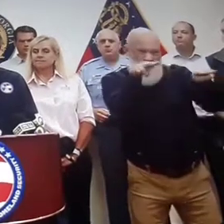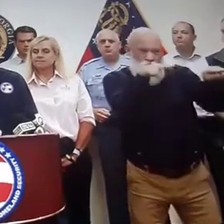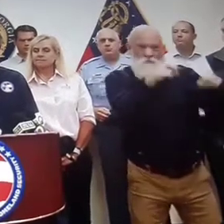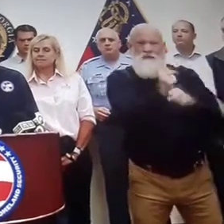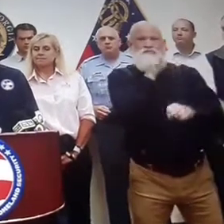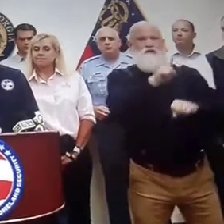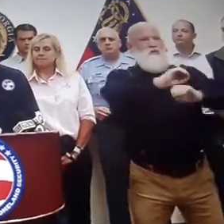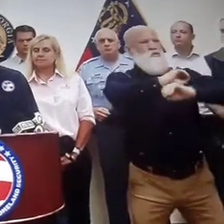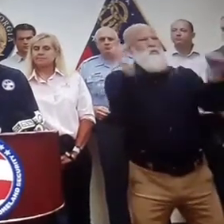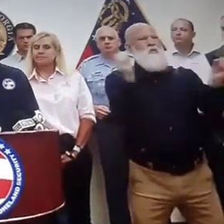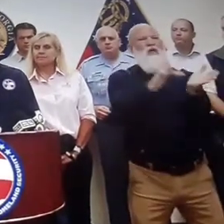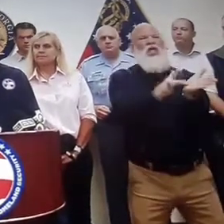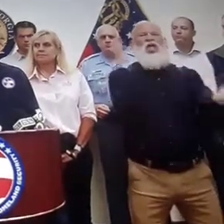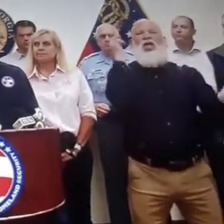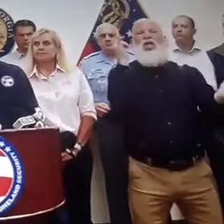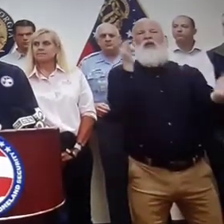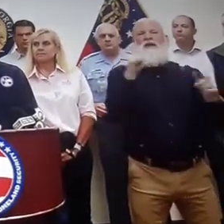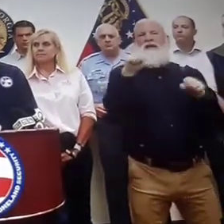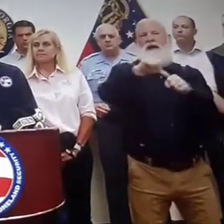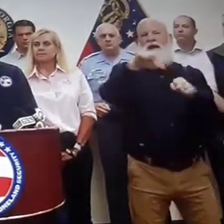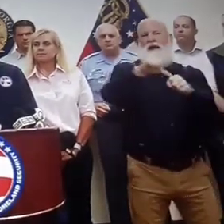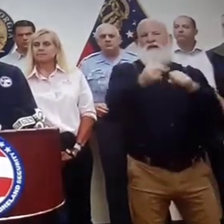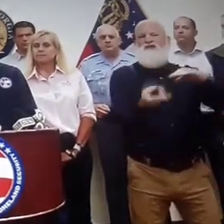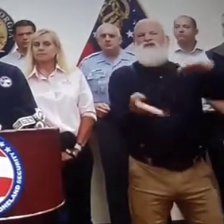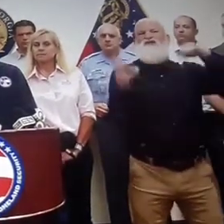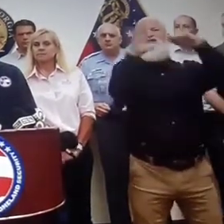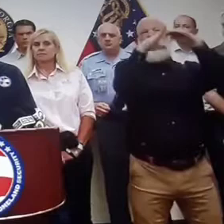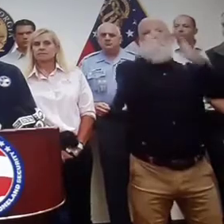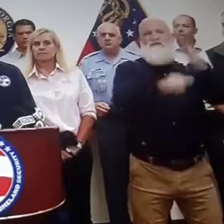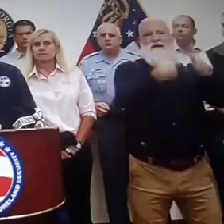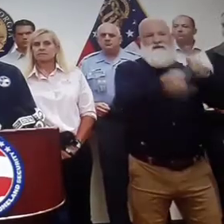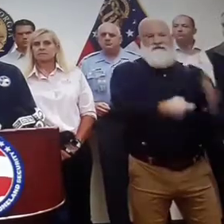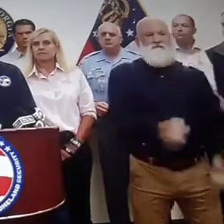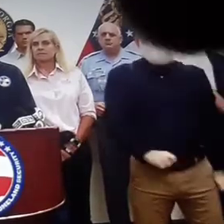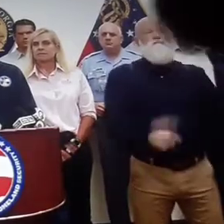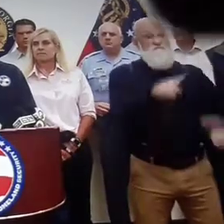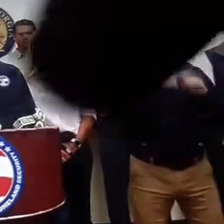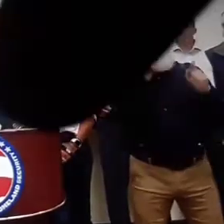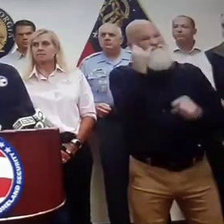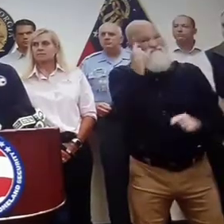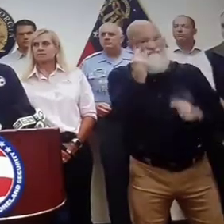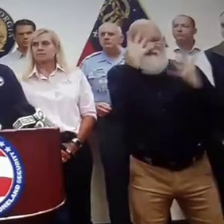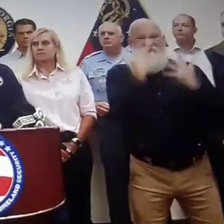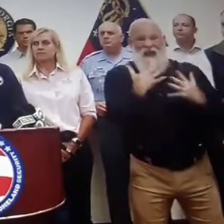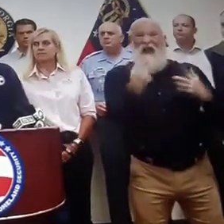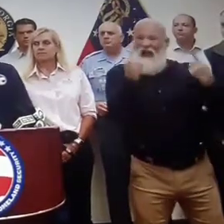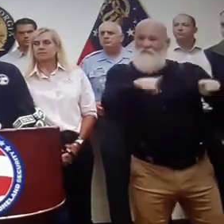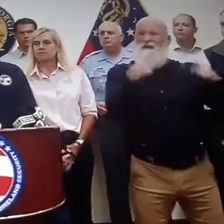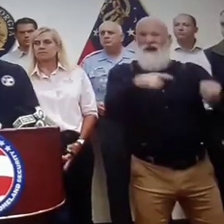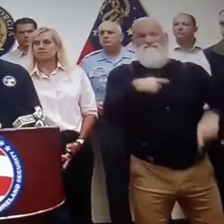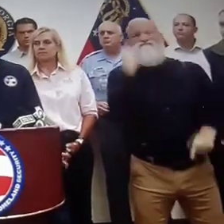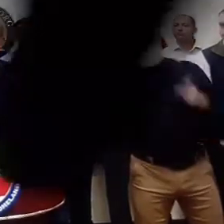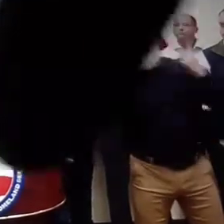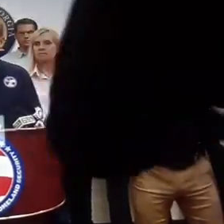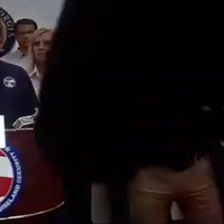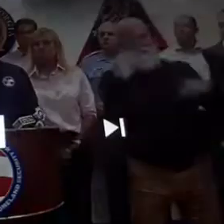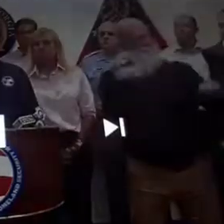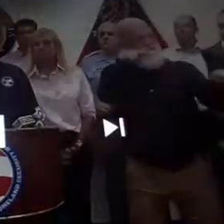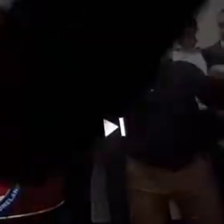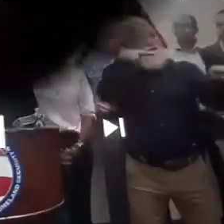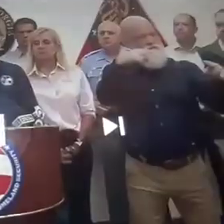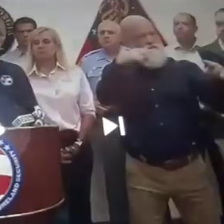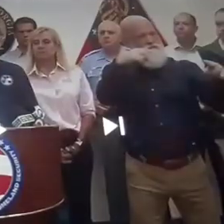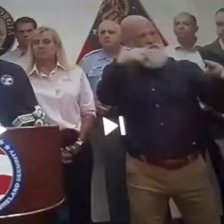through, which sadly is a very common occurrence in today's world in the wake of a natural disaster. So we